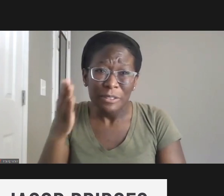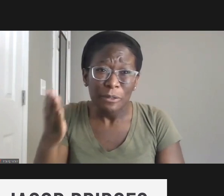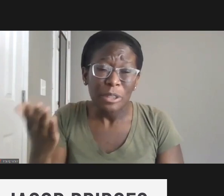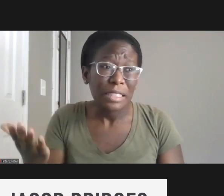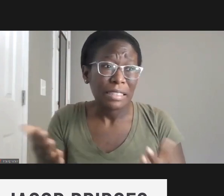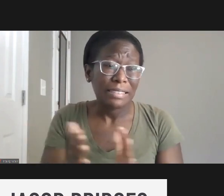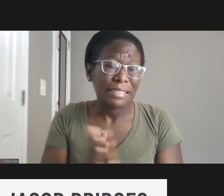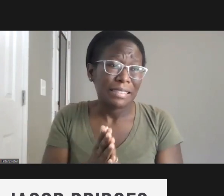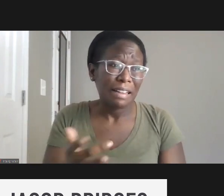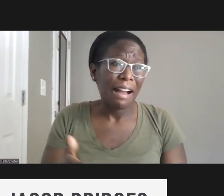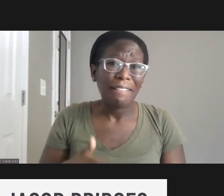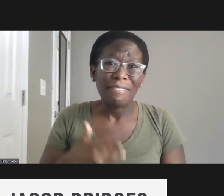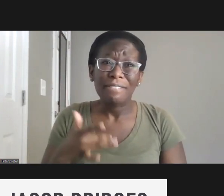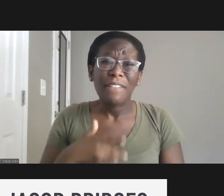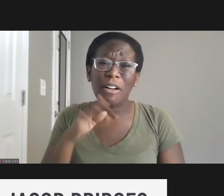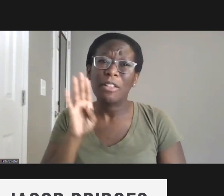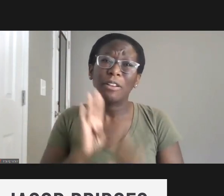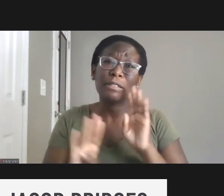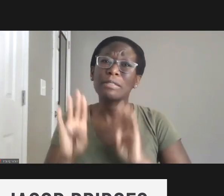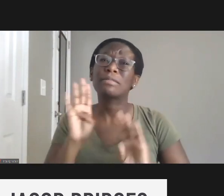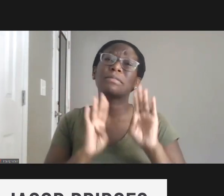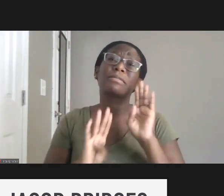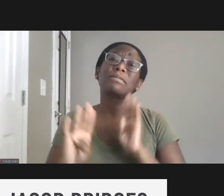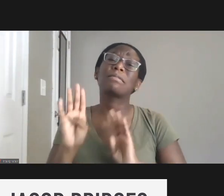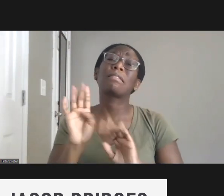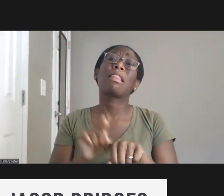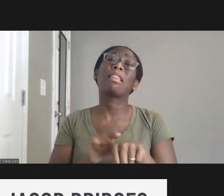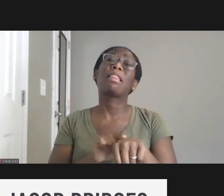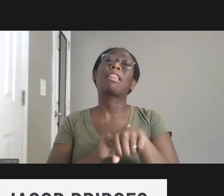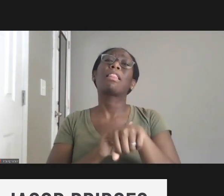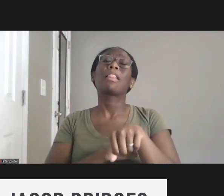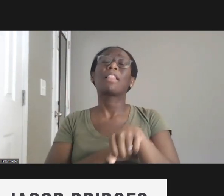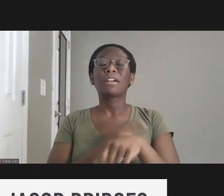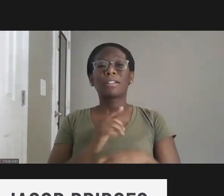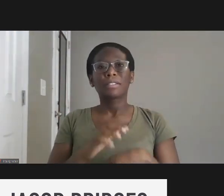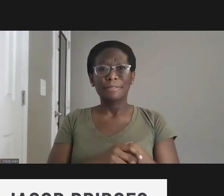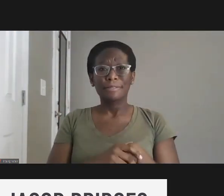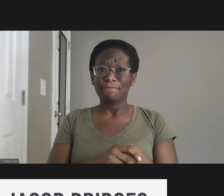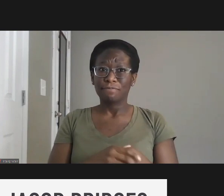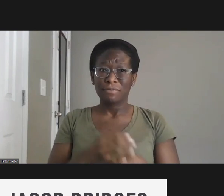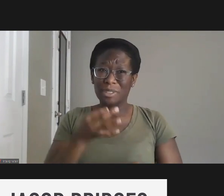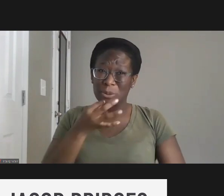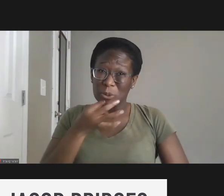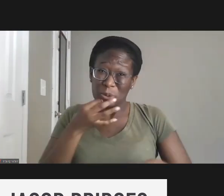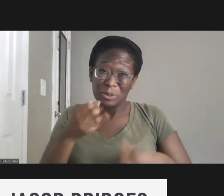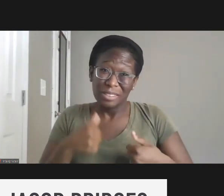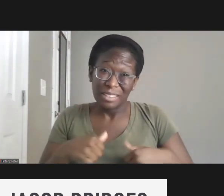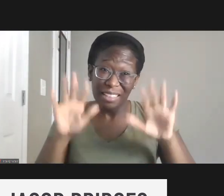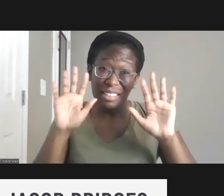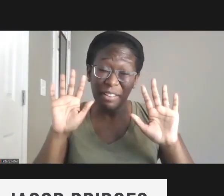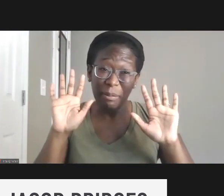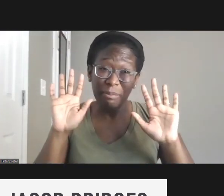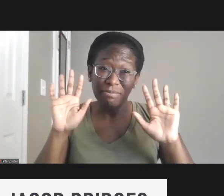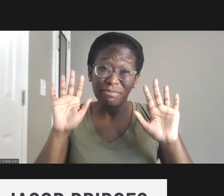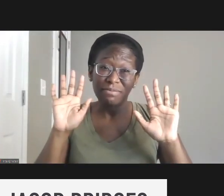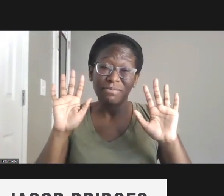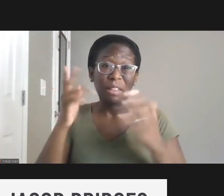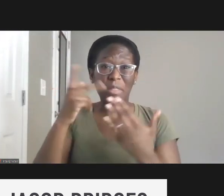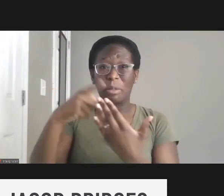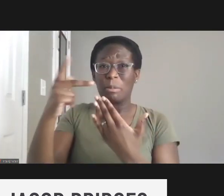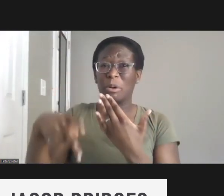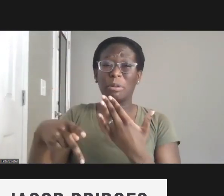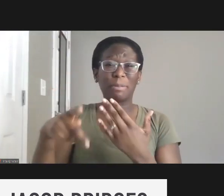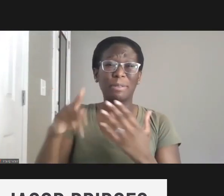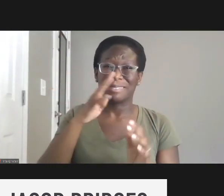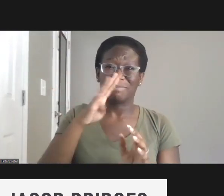that frustration for a very long time. I was about to give up and forget about the program, but my